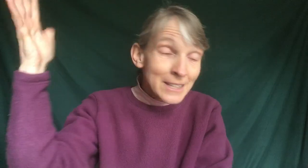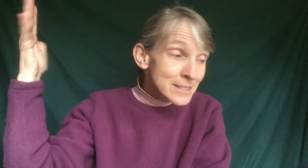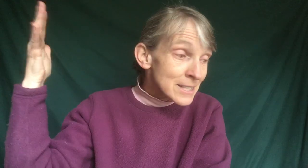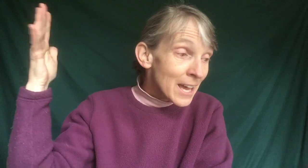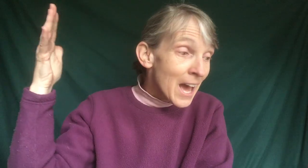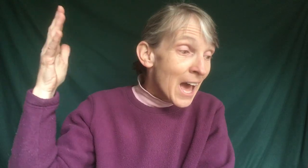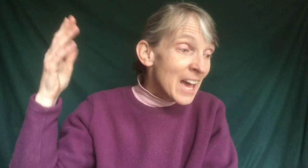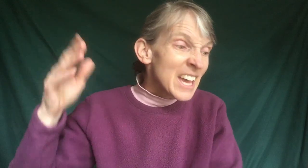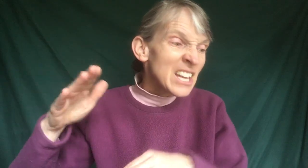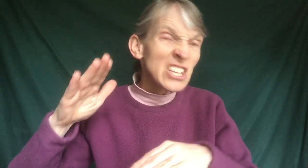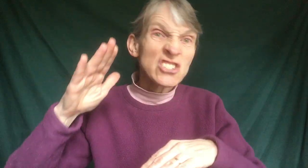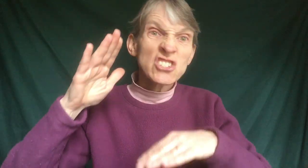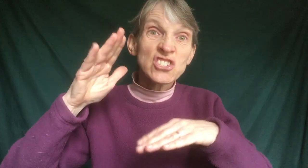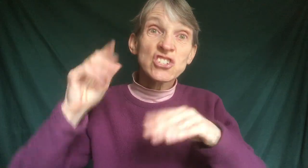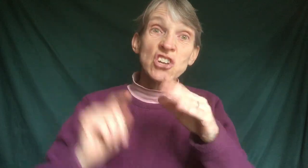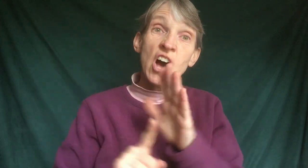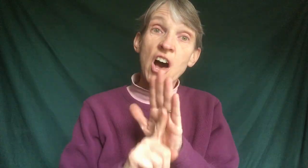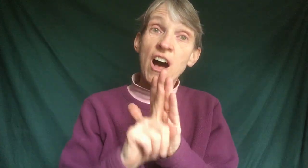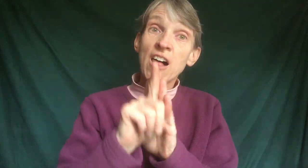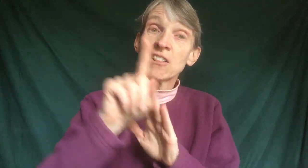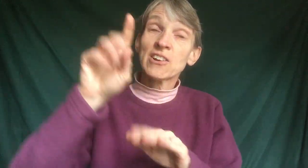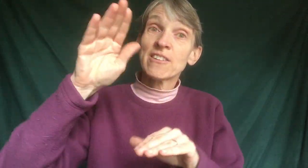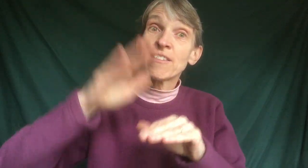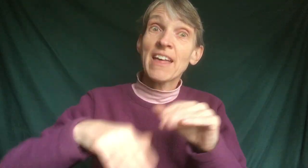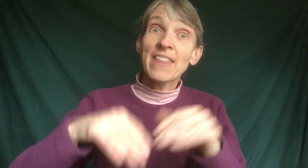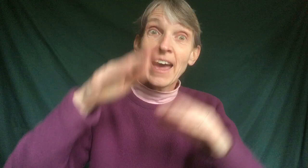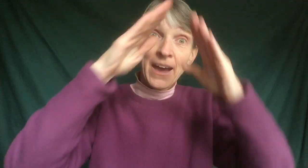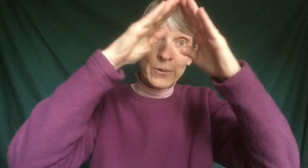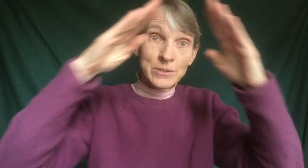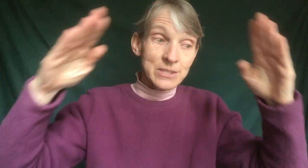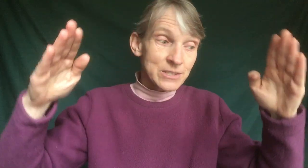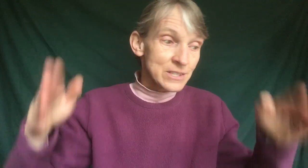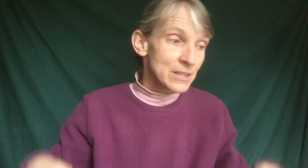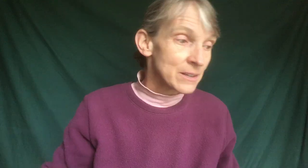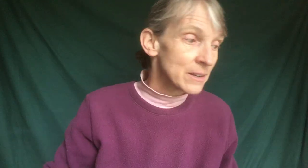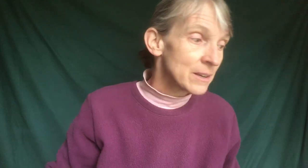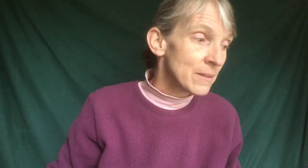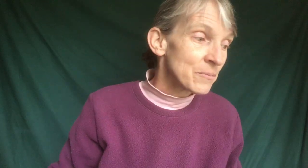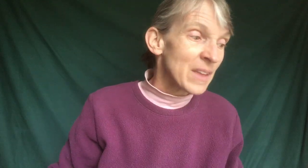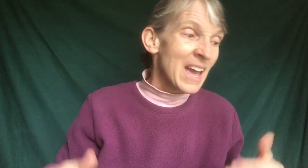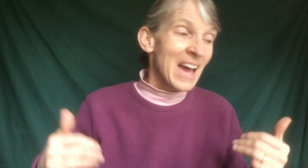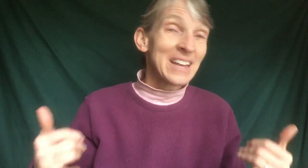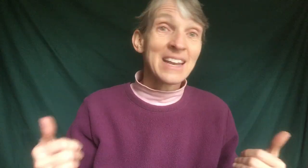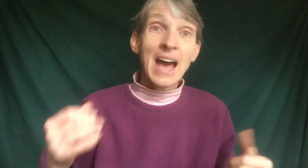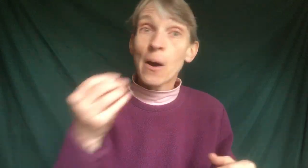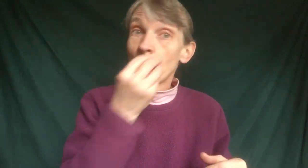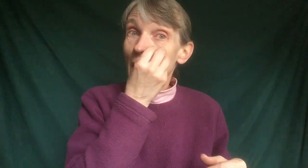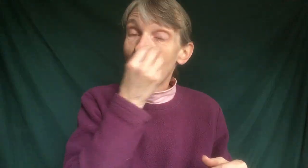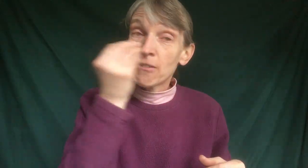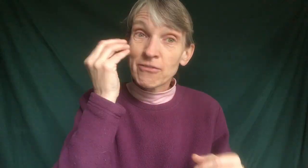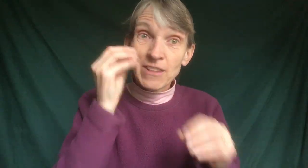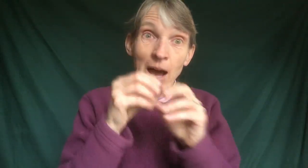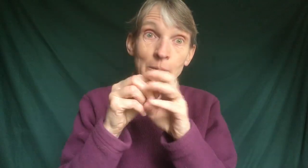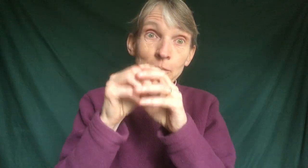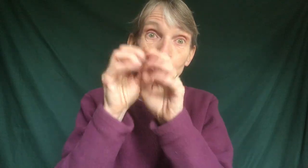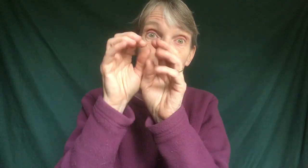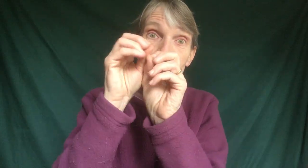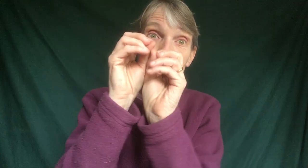trees. It is taller than the houses. And now a flower grows on